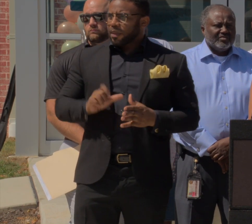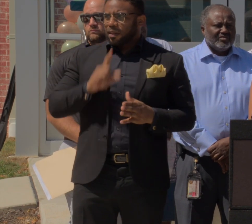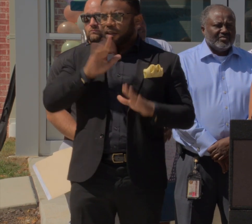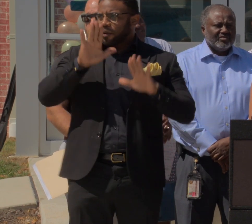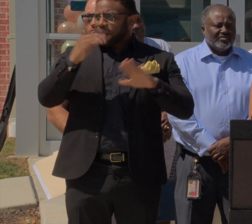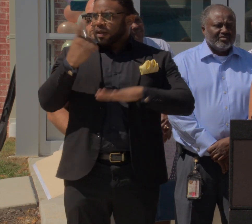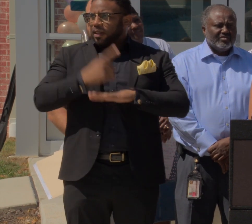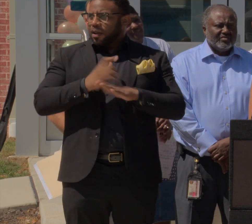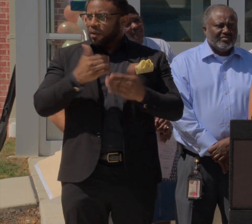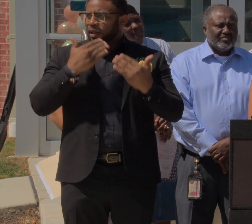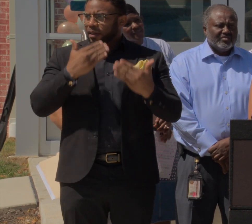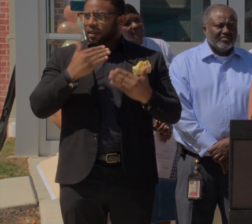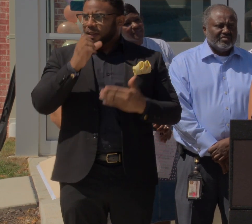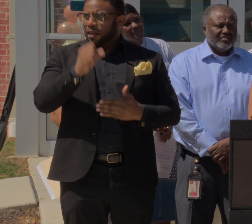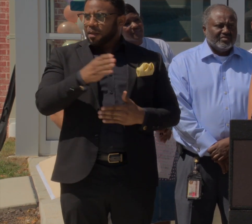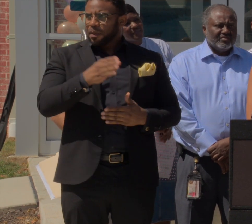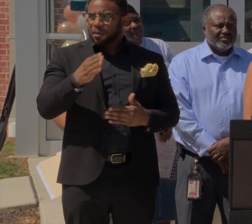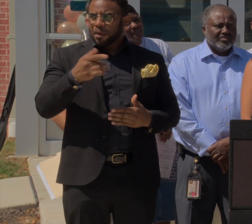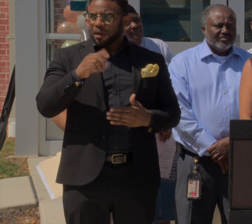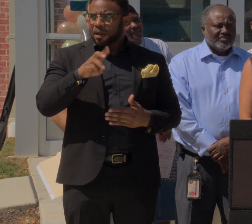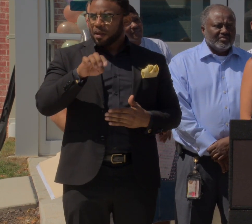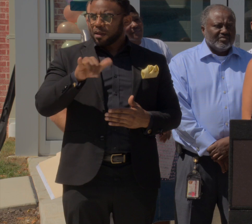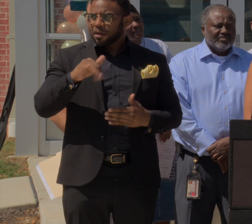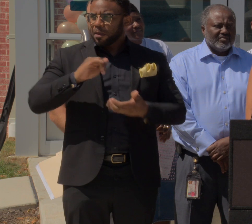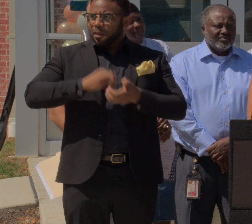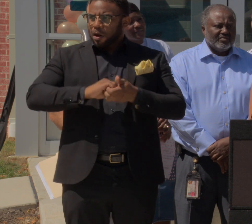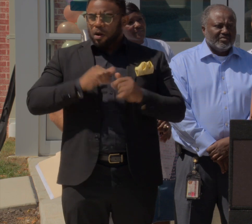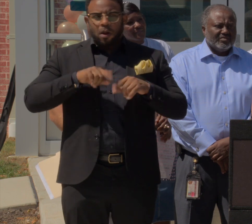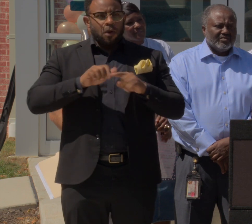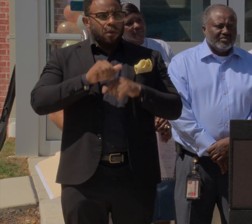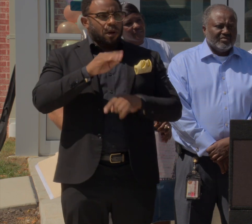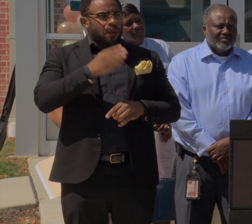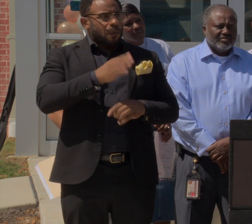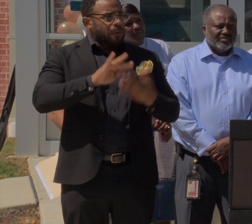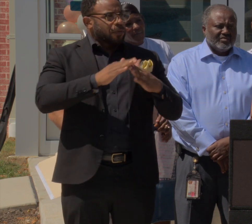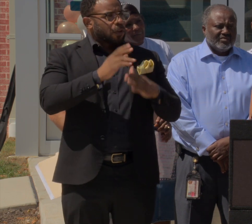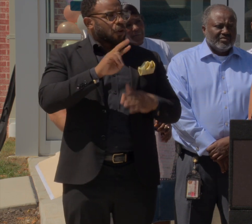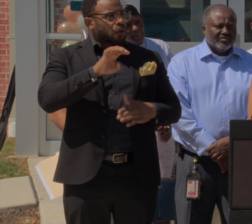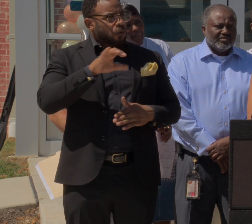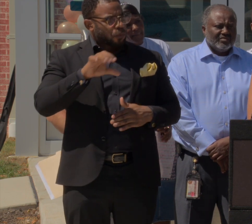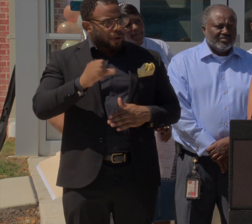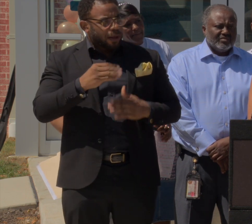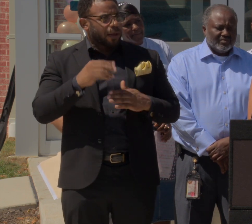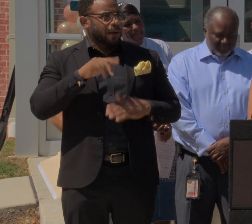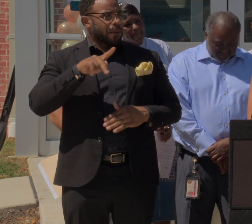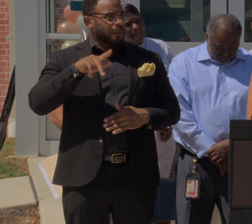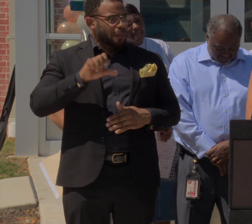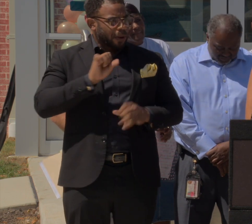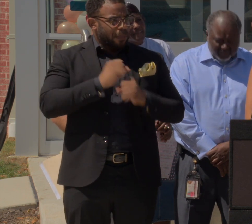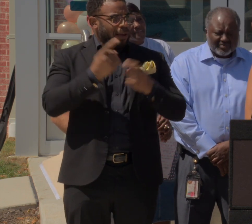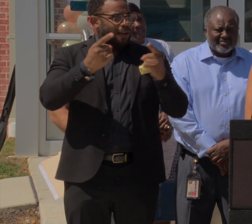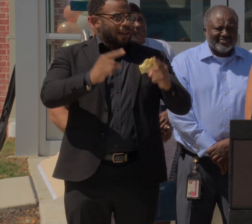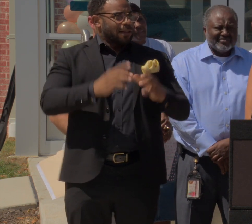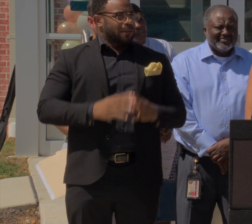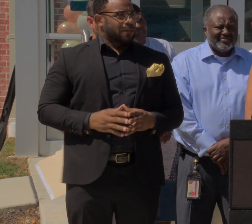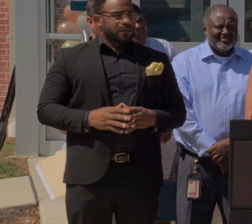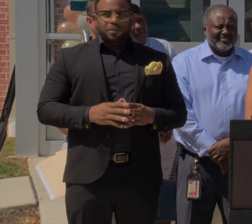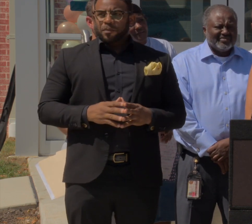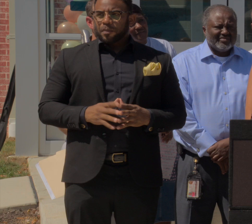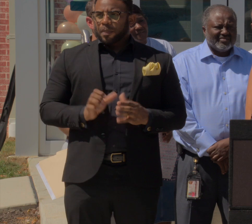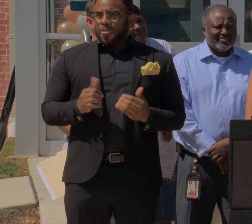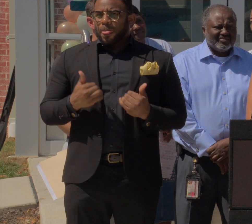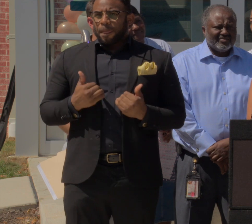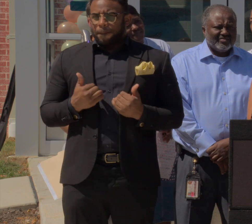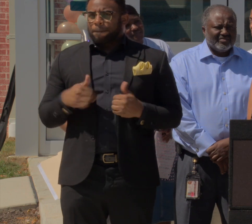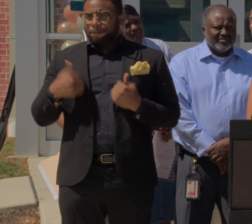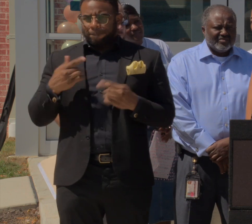great day. I want to thank the South Baltimore Gateway Partnership along with Baltimore City Recreation Parks for making it happen. I